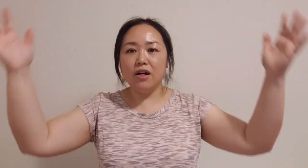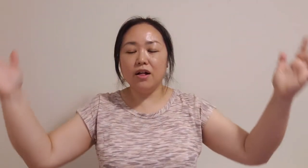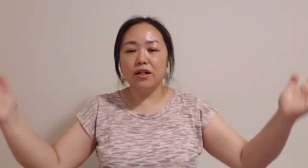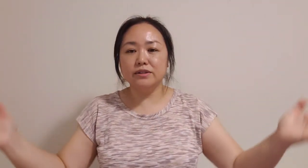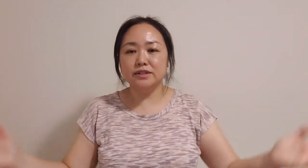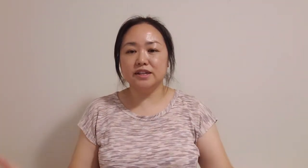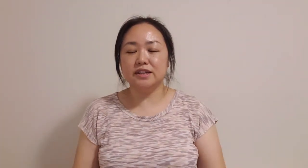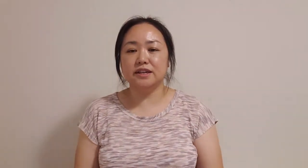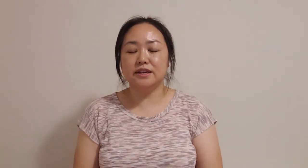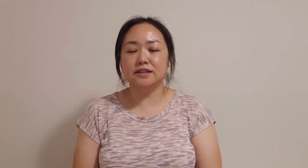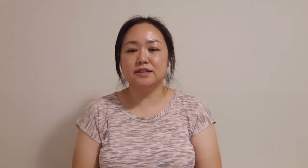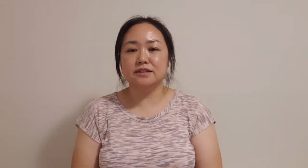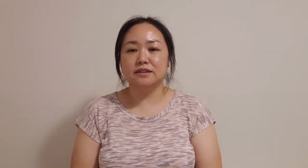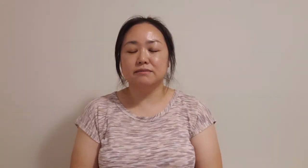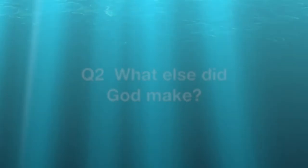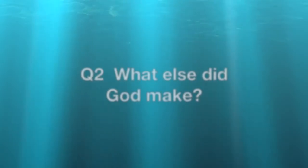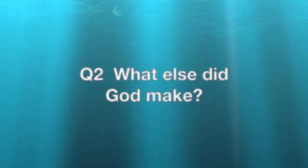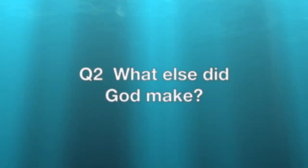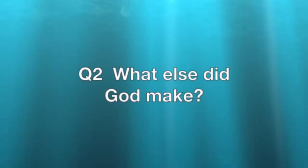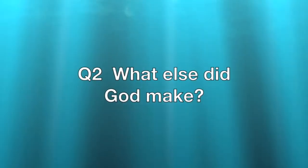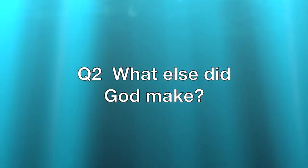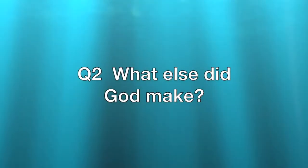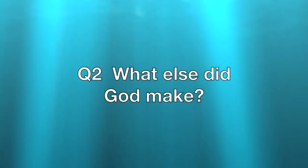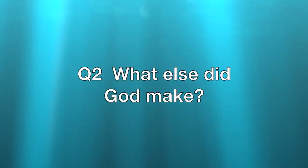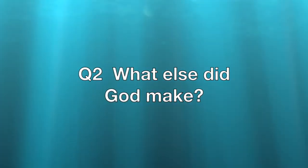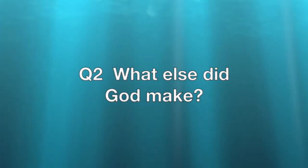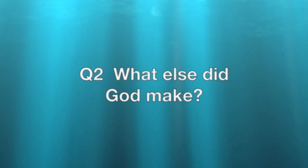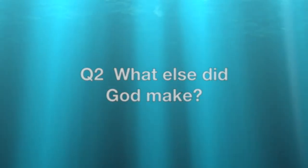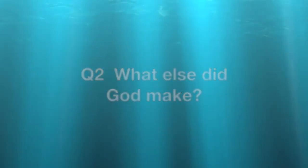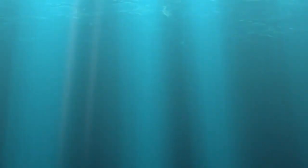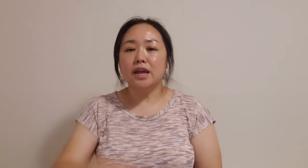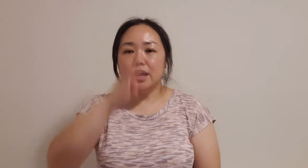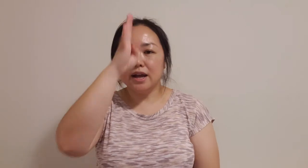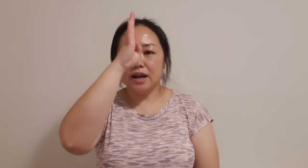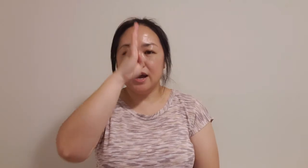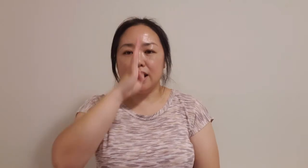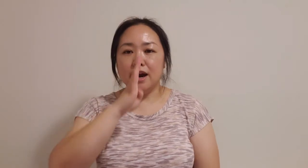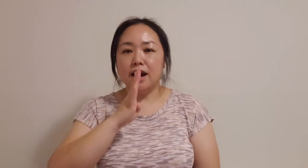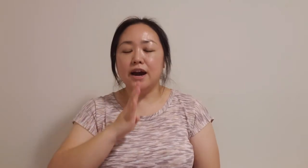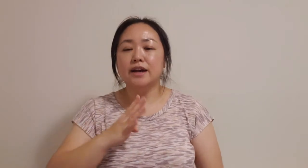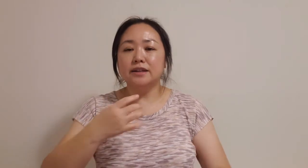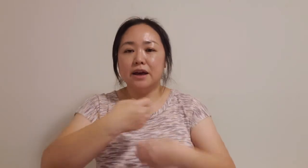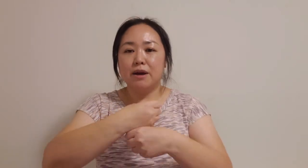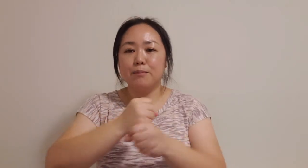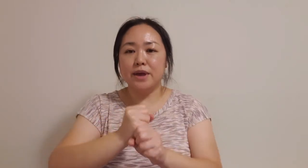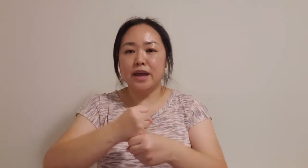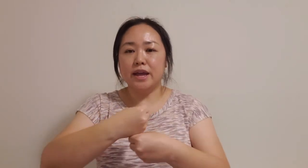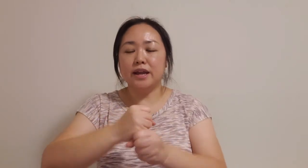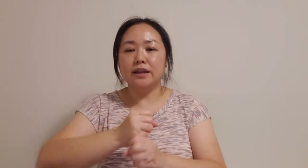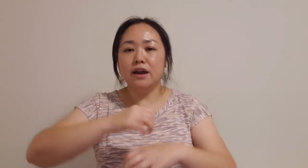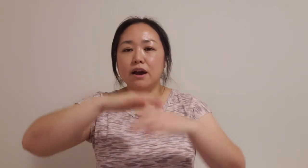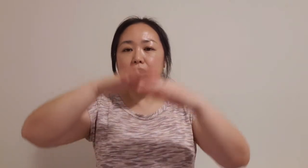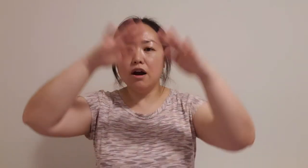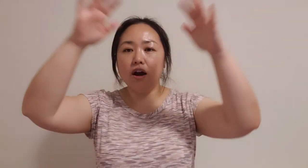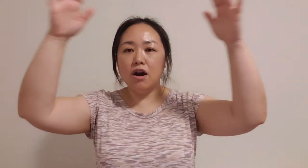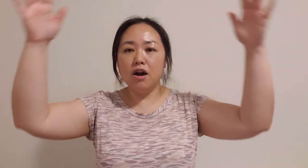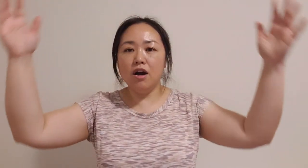all things. What else did God make? God made